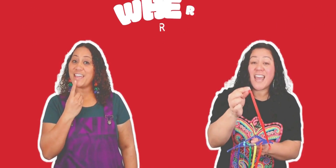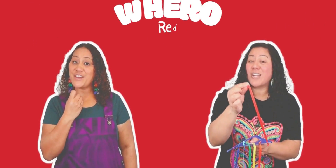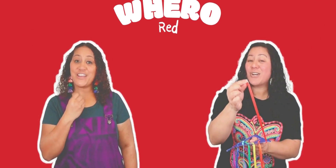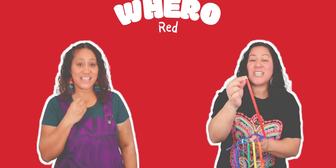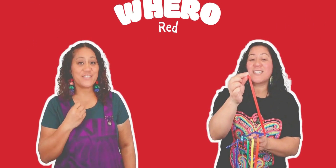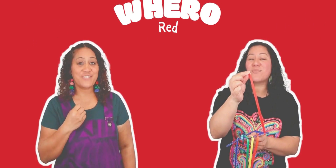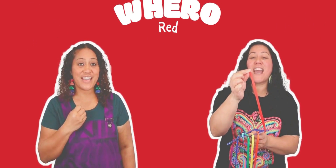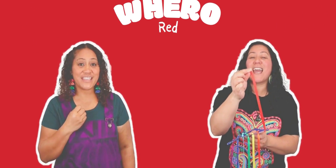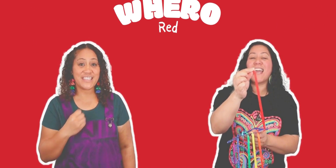Whero is red,